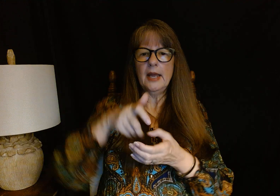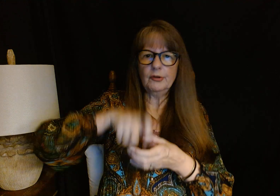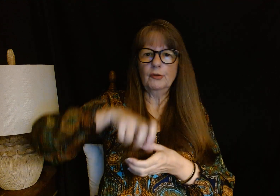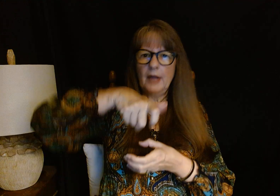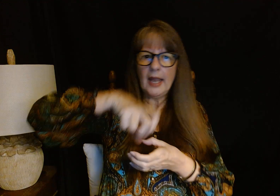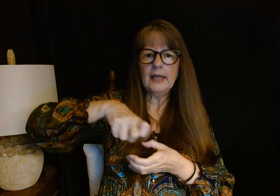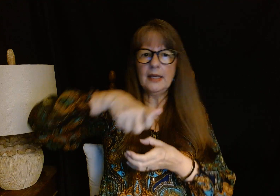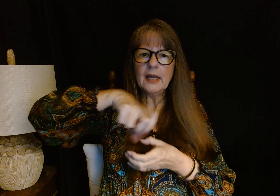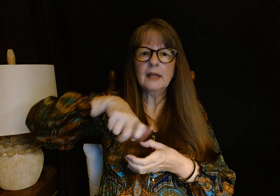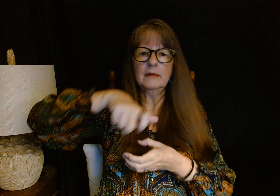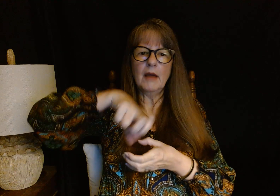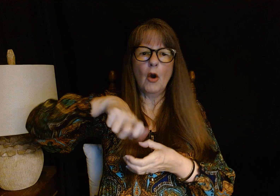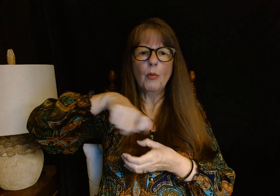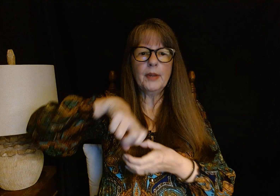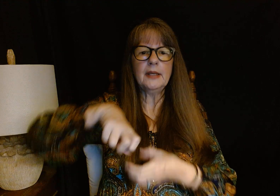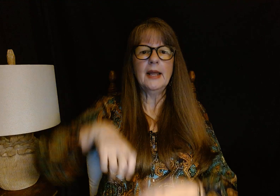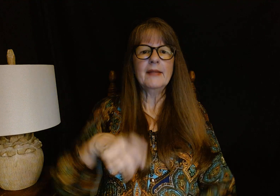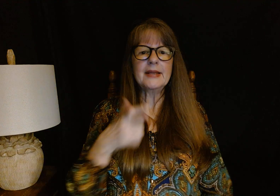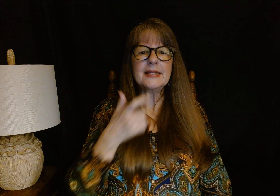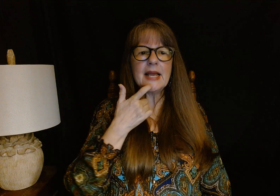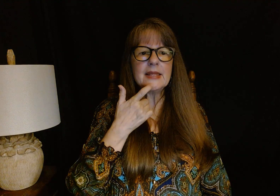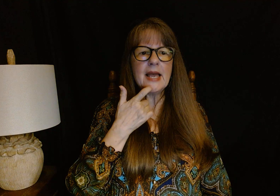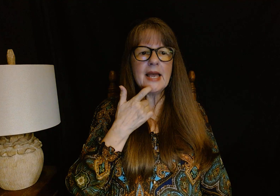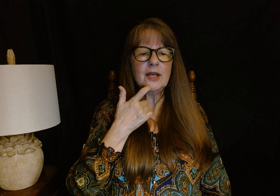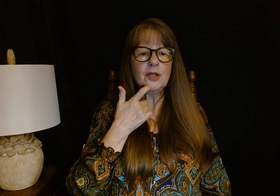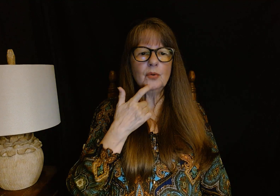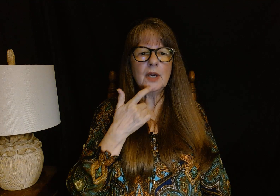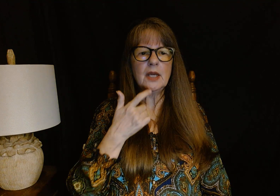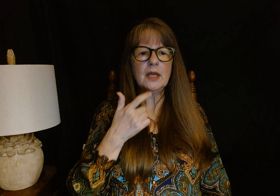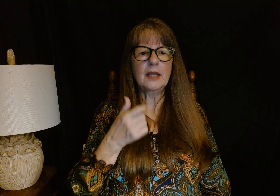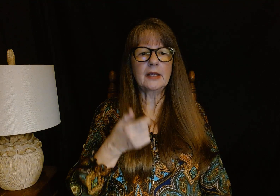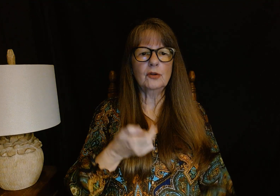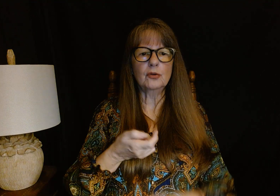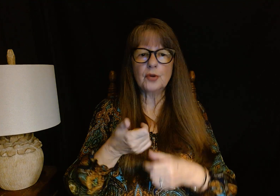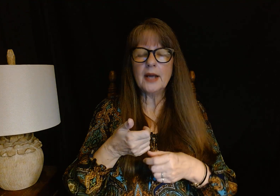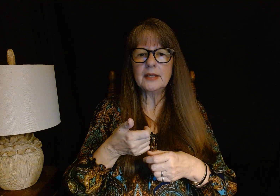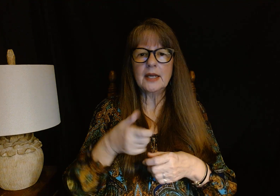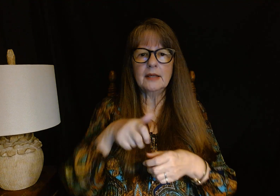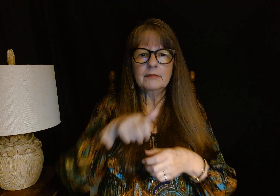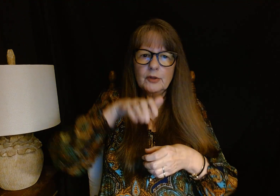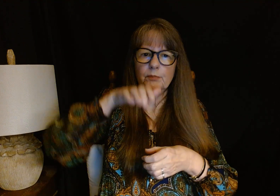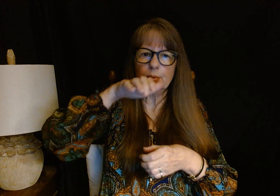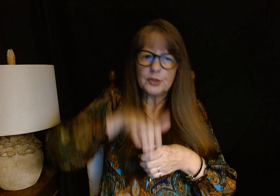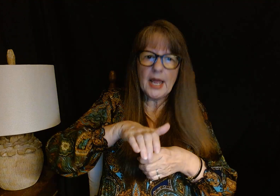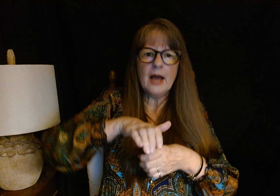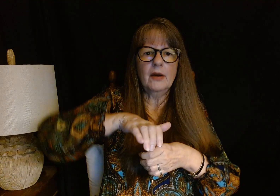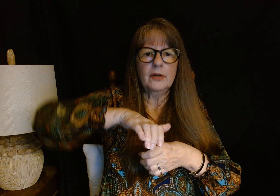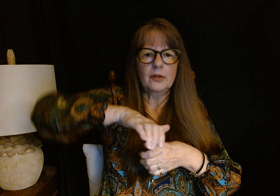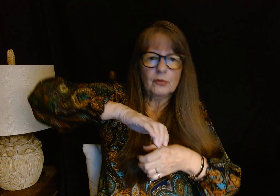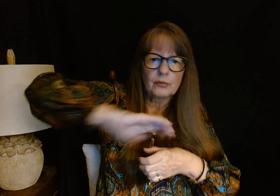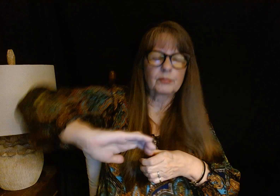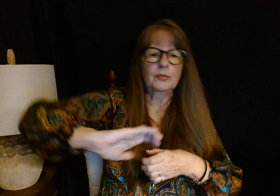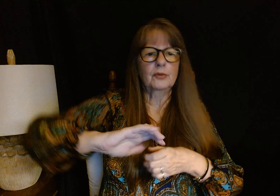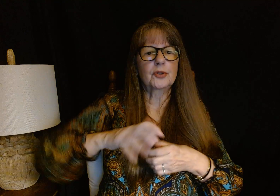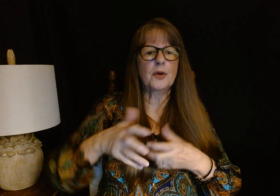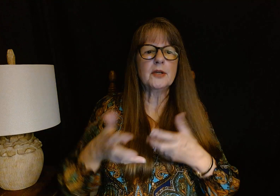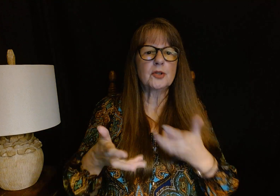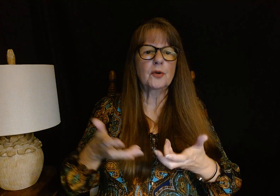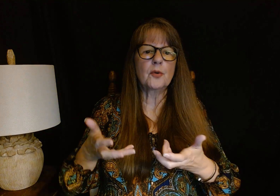you can't get it open, they said that you could, like, you're trying to get it, you push down and you're trying to turn it or